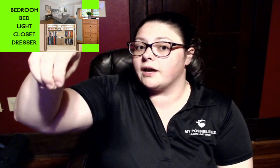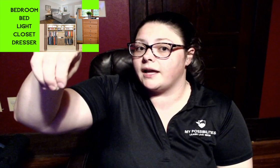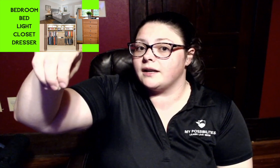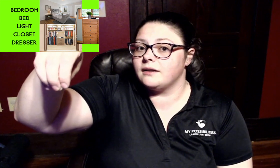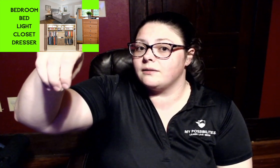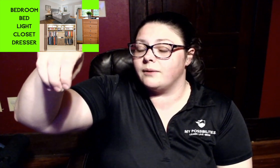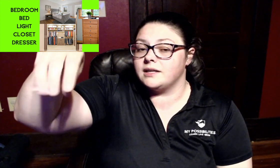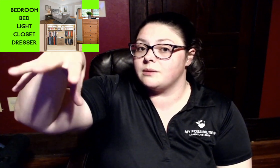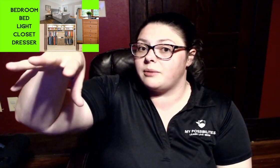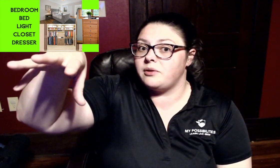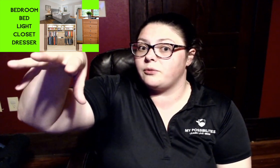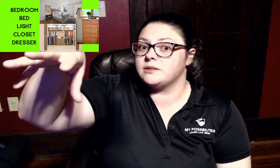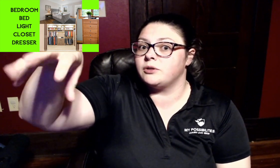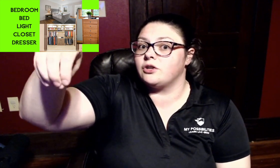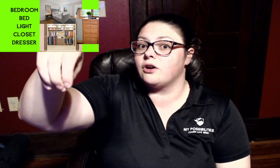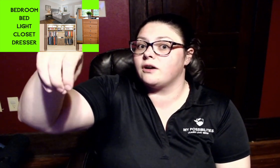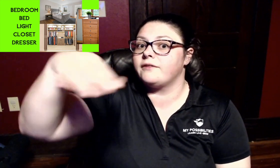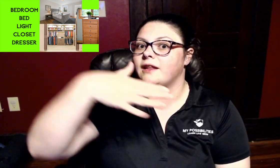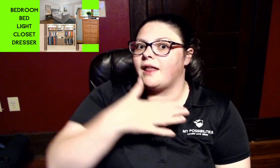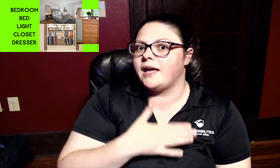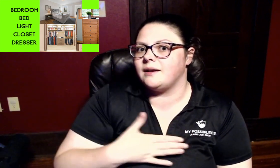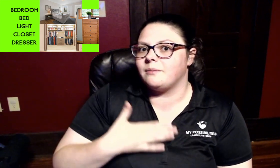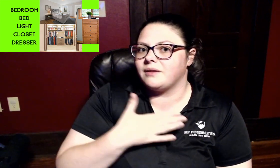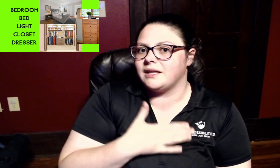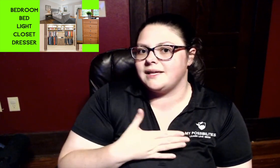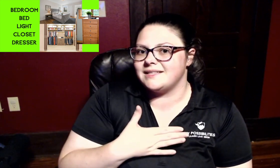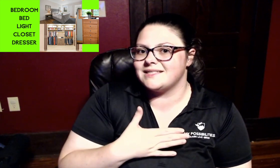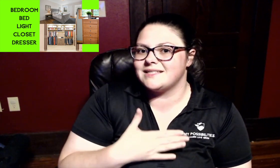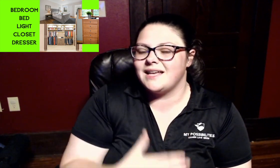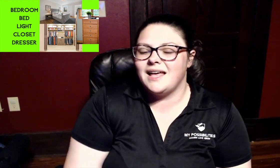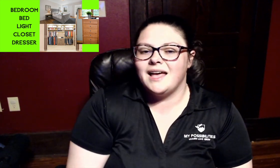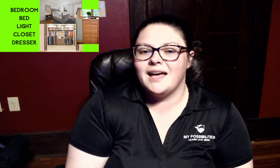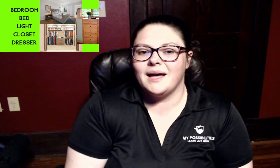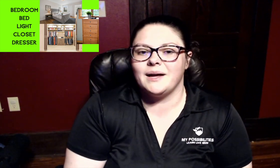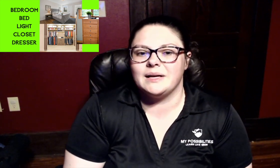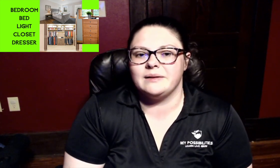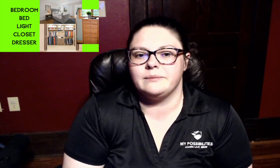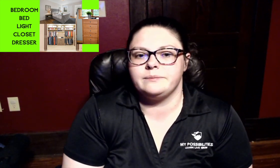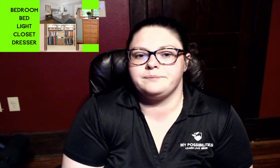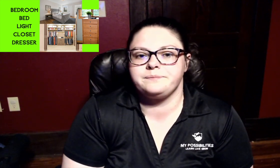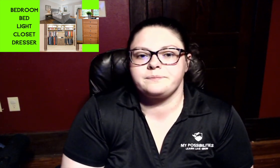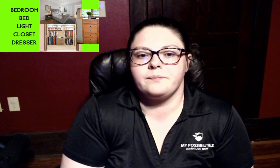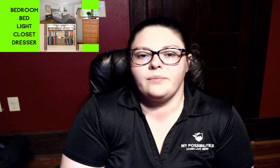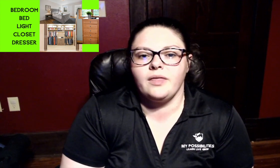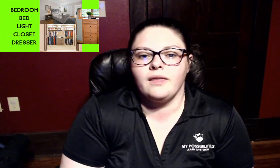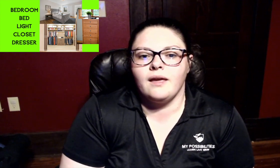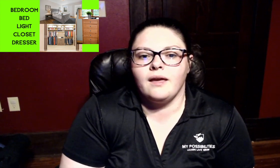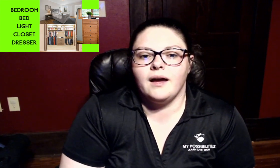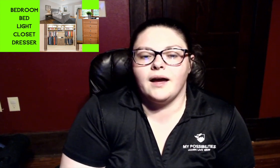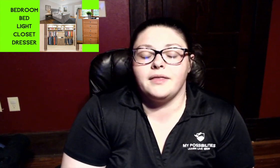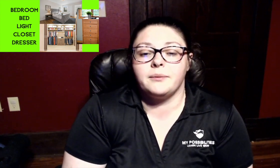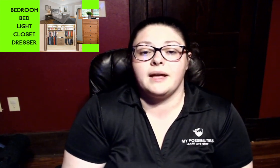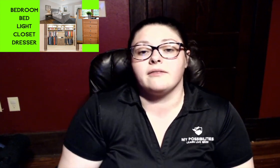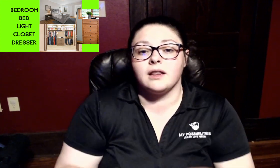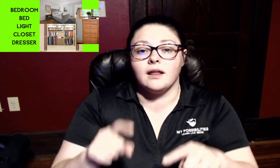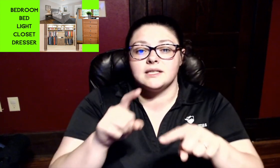hand, right? So maybe you want someone to turn off the light, please. And then we have